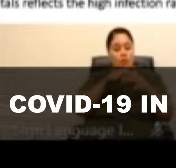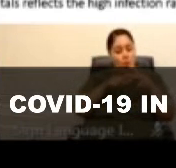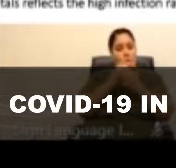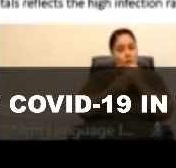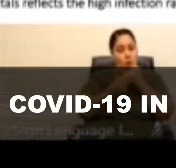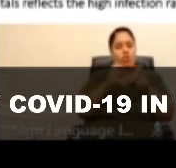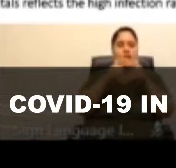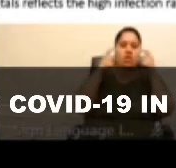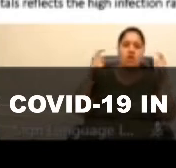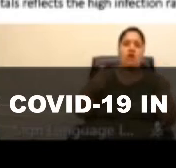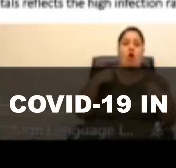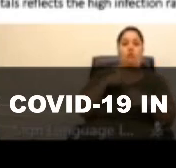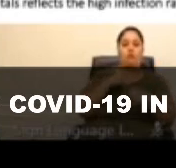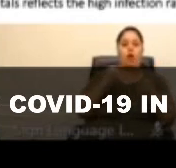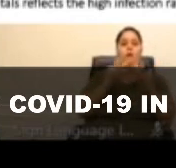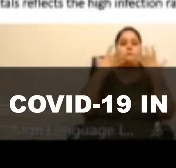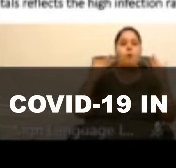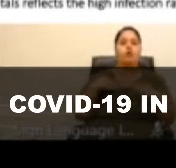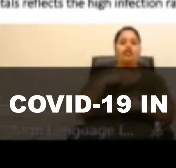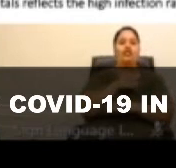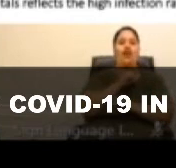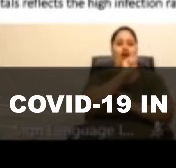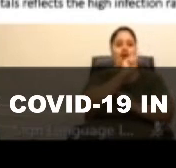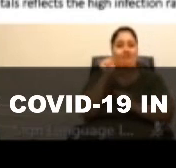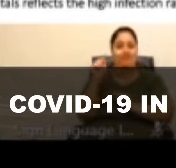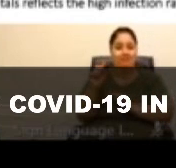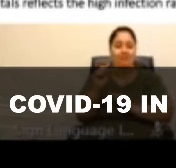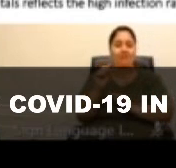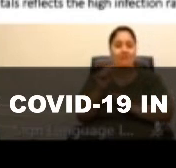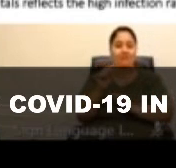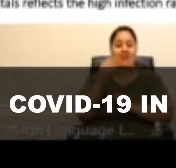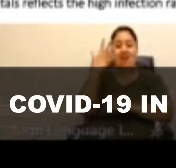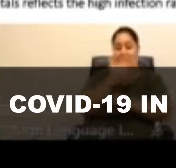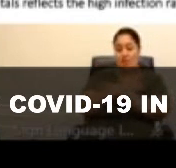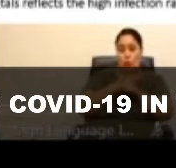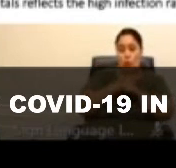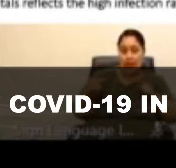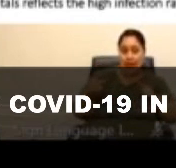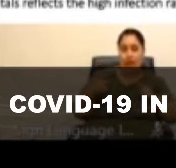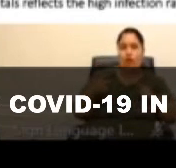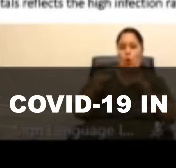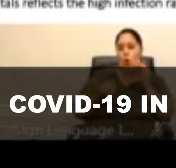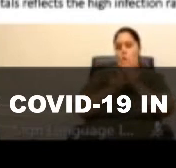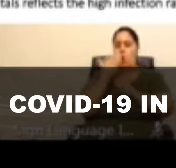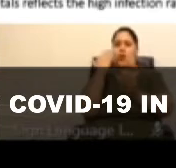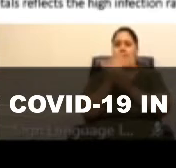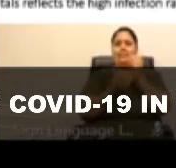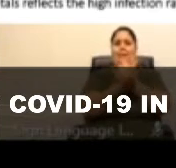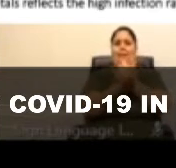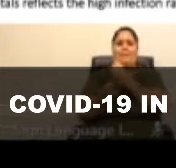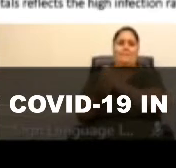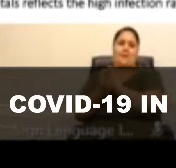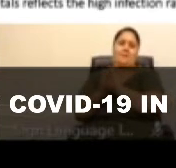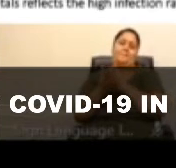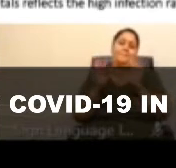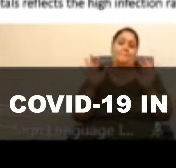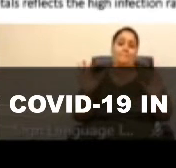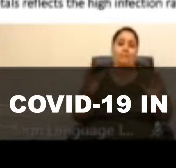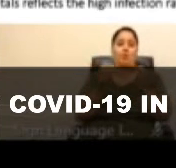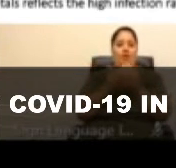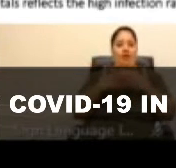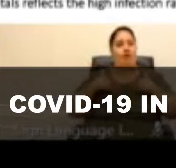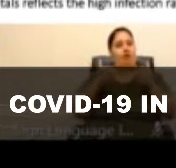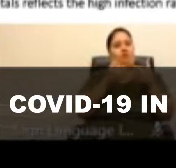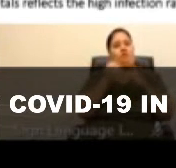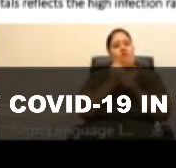most staff, have in the 5-week period the most new cases amongst healthcare workers. Tygerberg